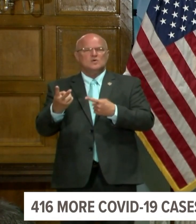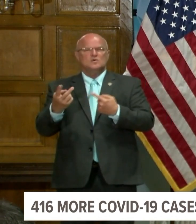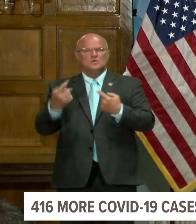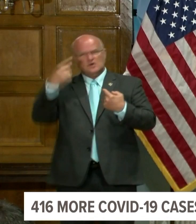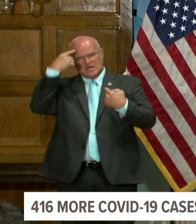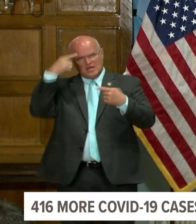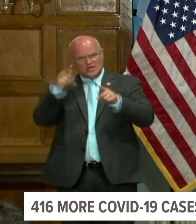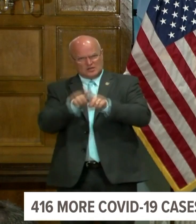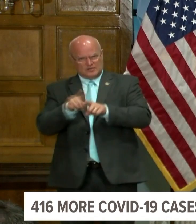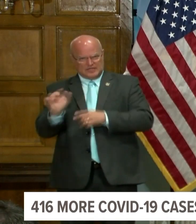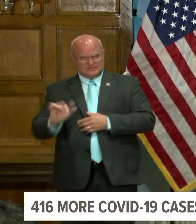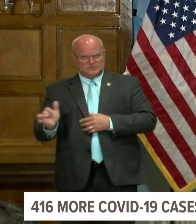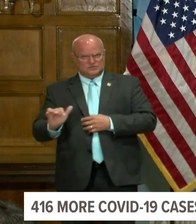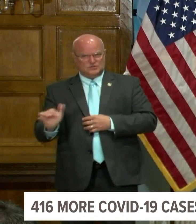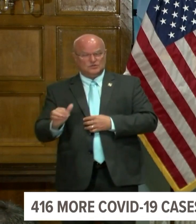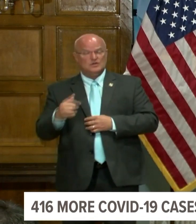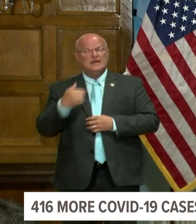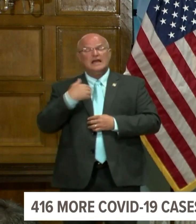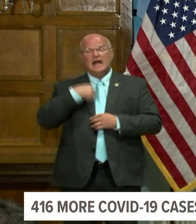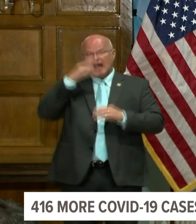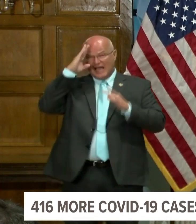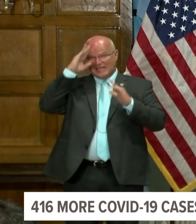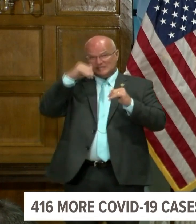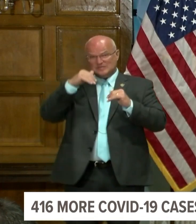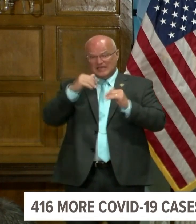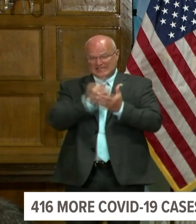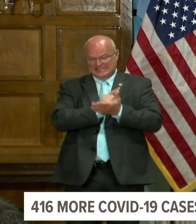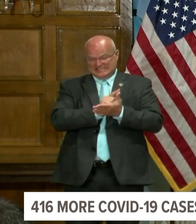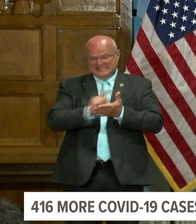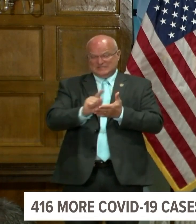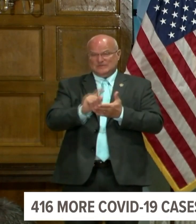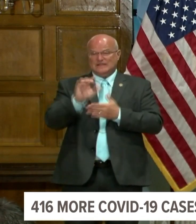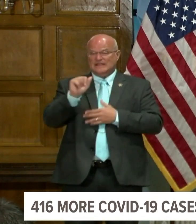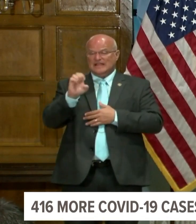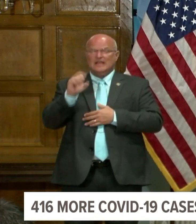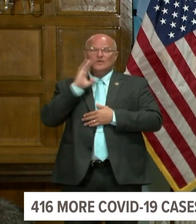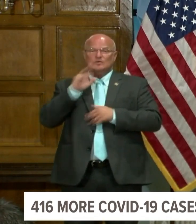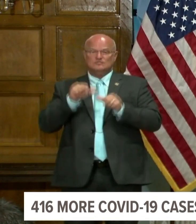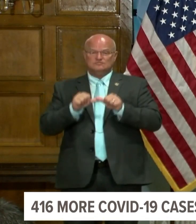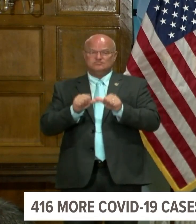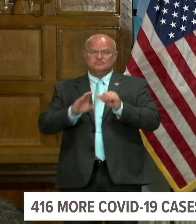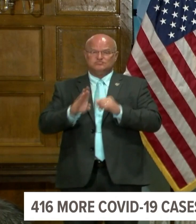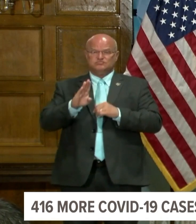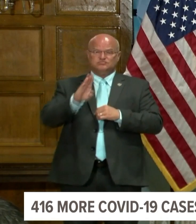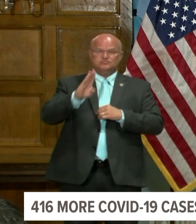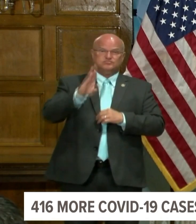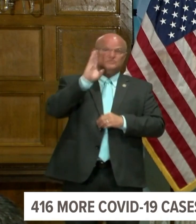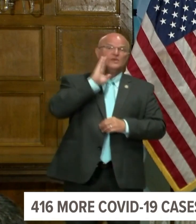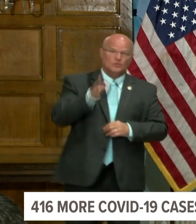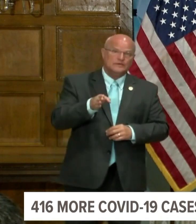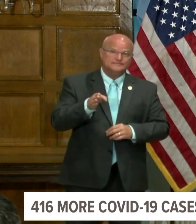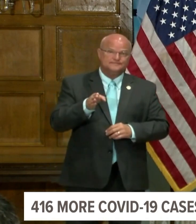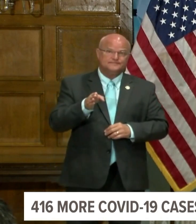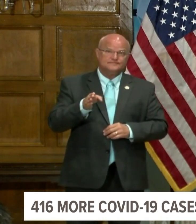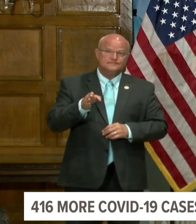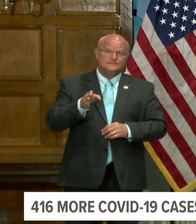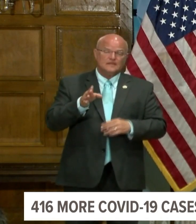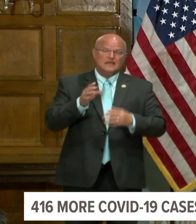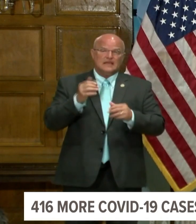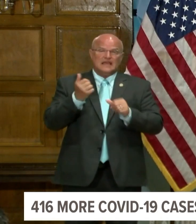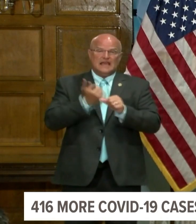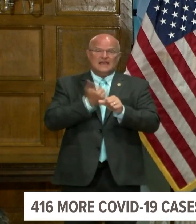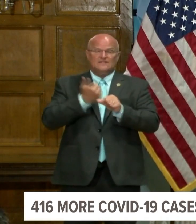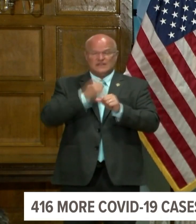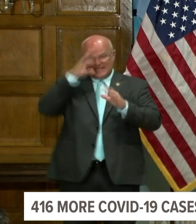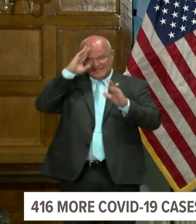comply. And I expect over the next week that the cases will continue to go up. That's